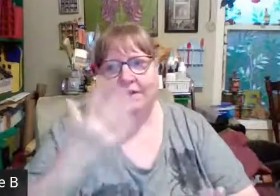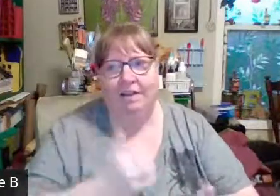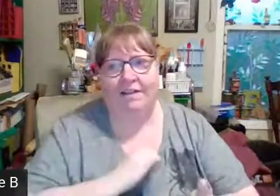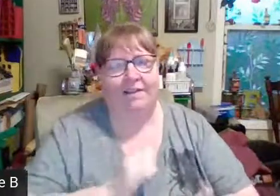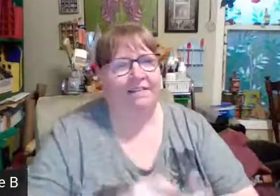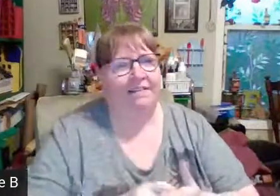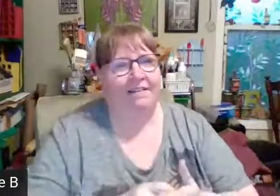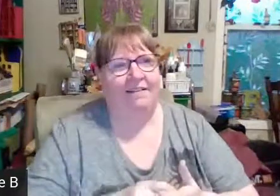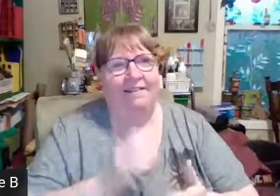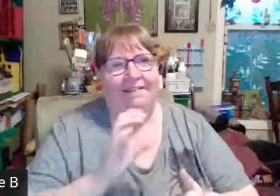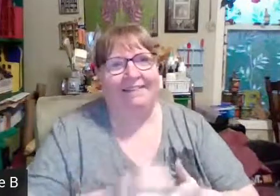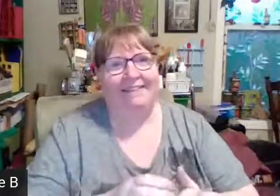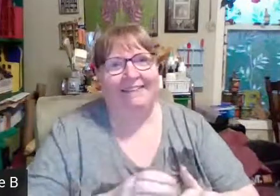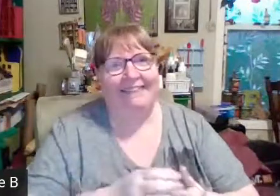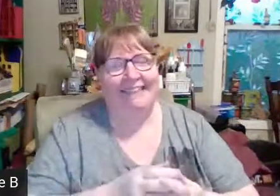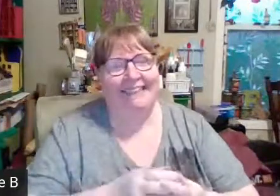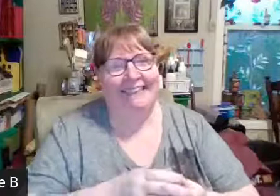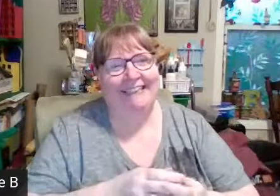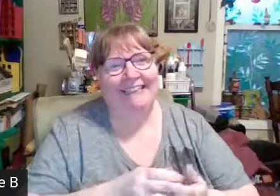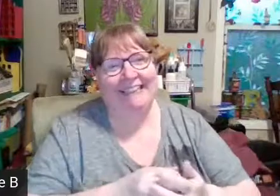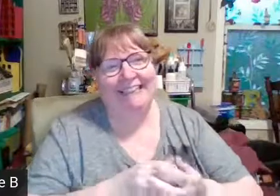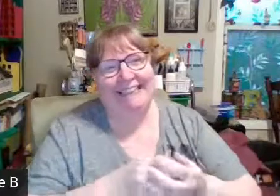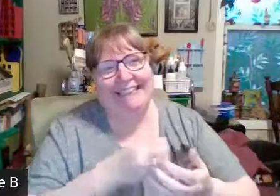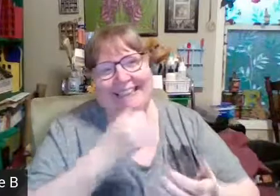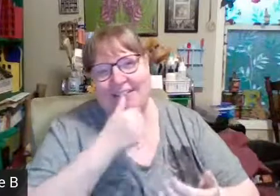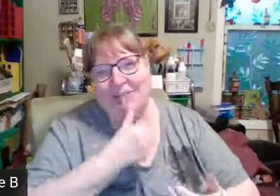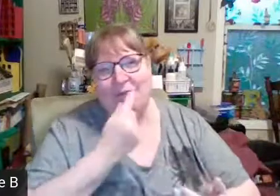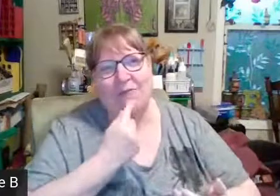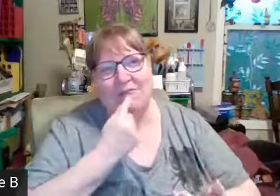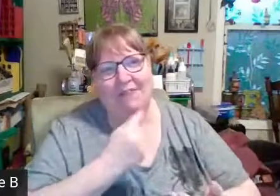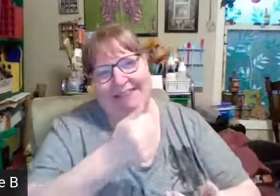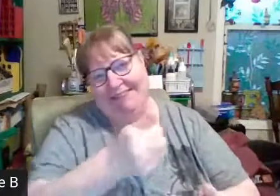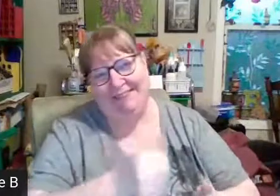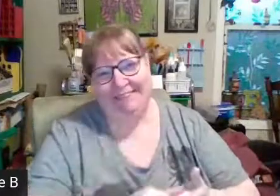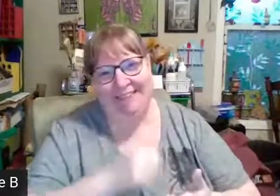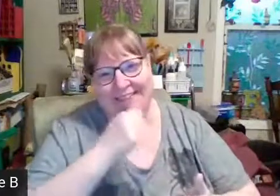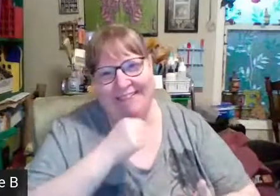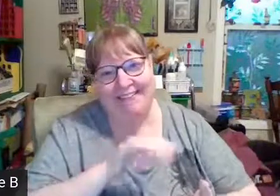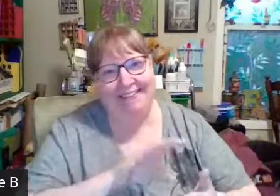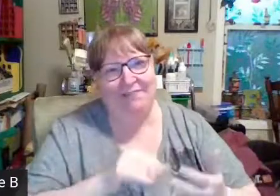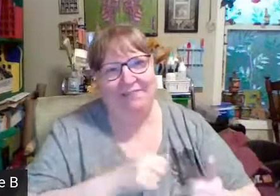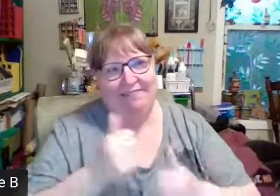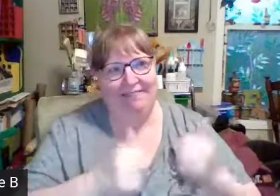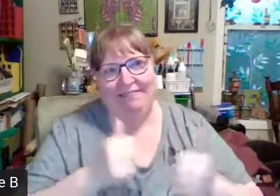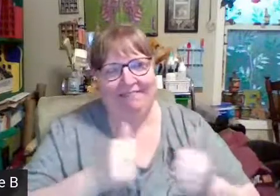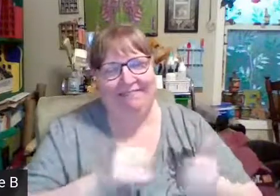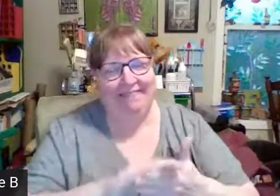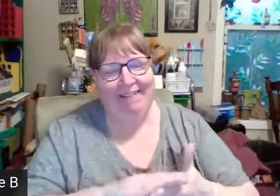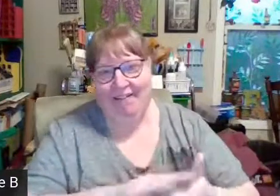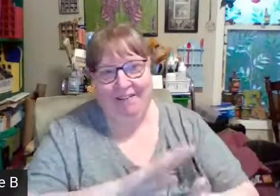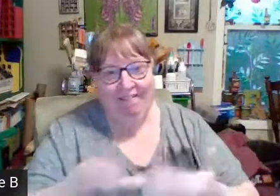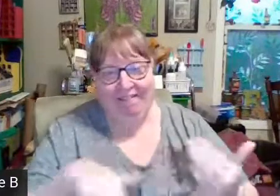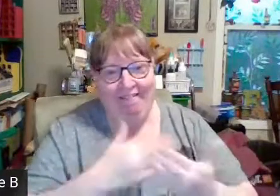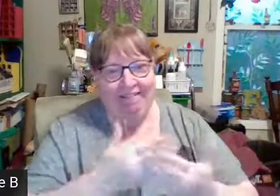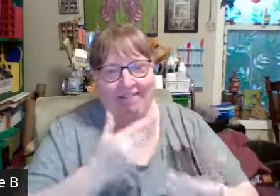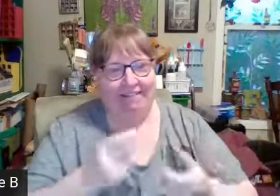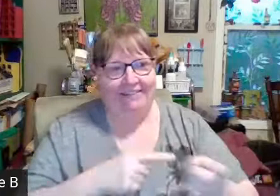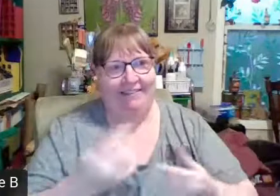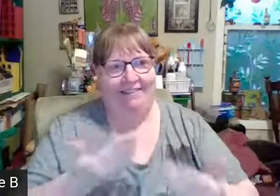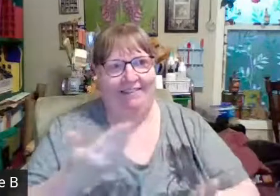but I don't know. It came up. So you have these likes, and, you know, we may get an old magazine that's